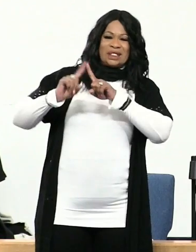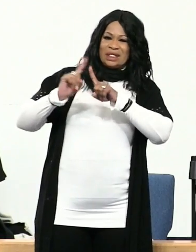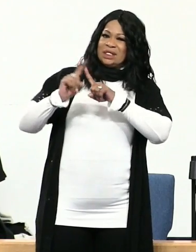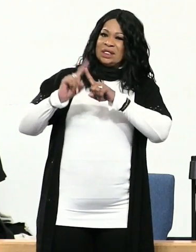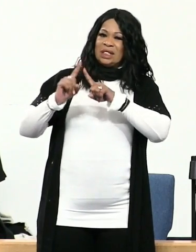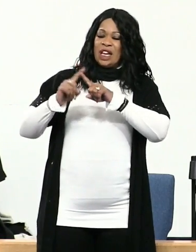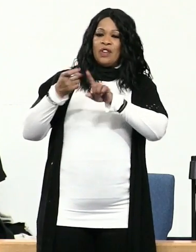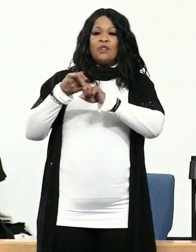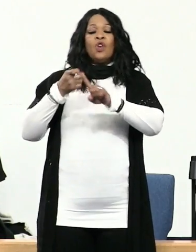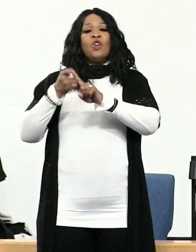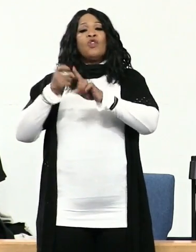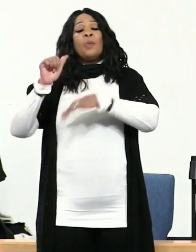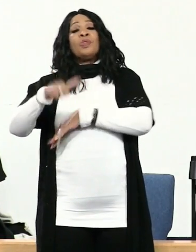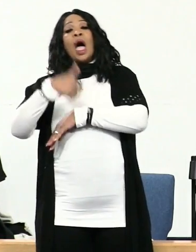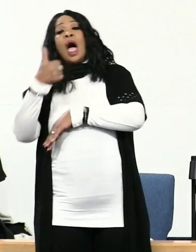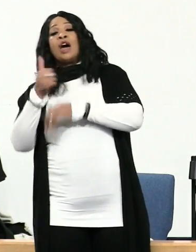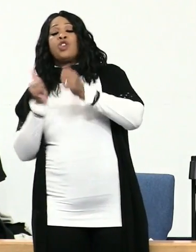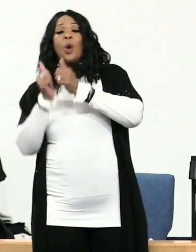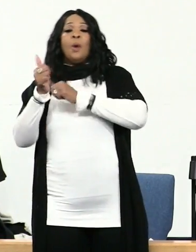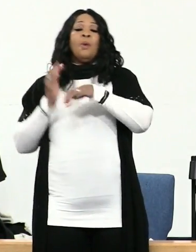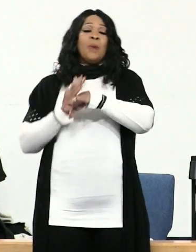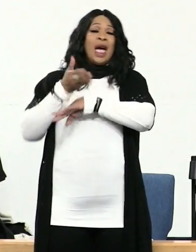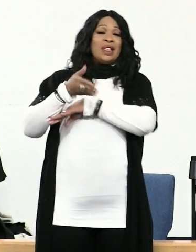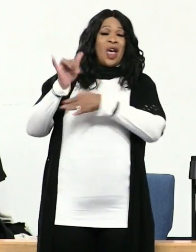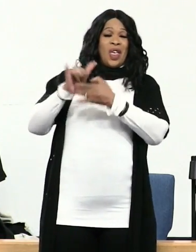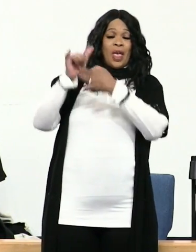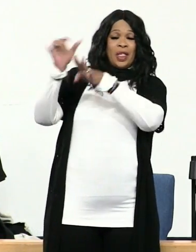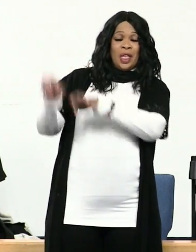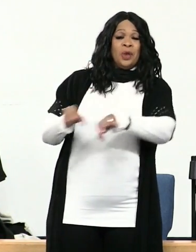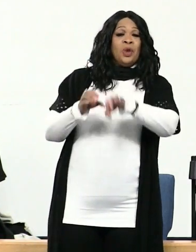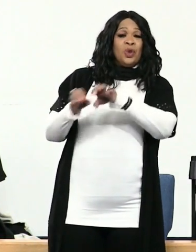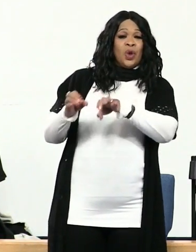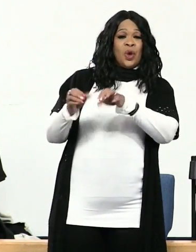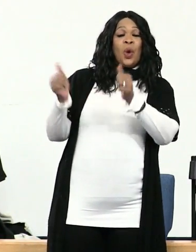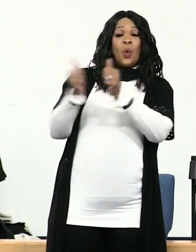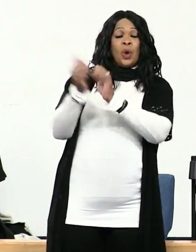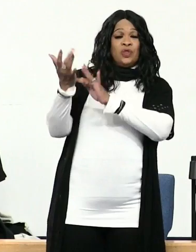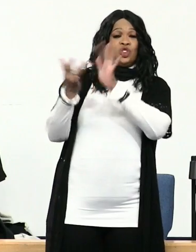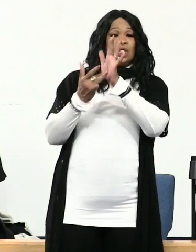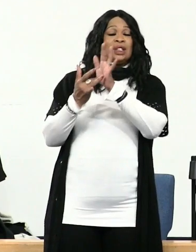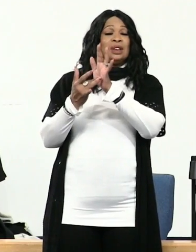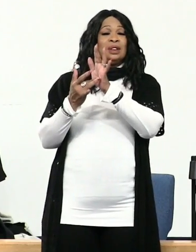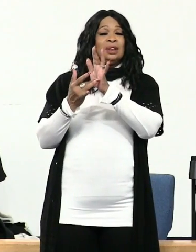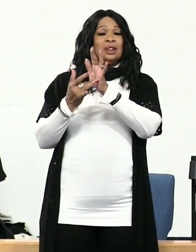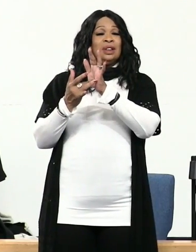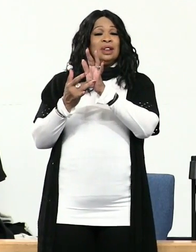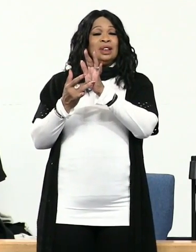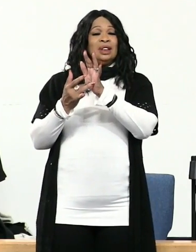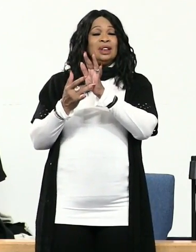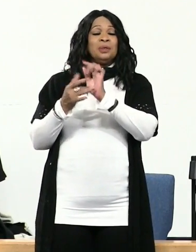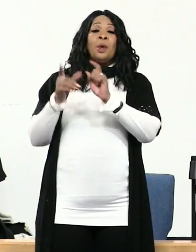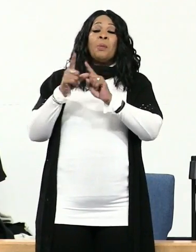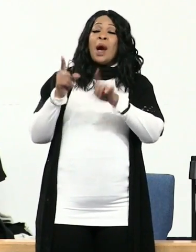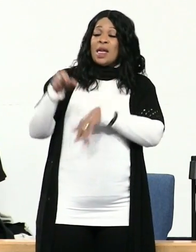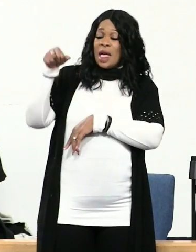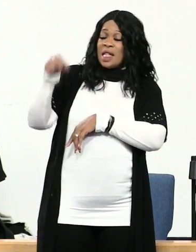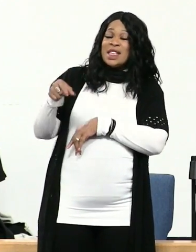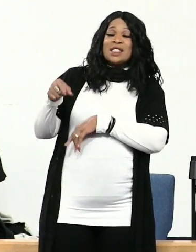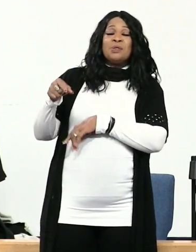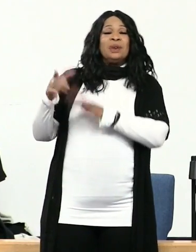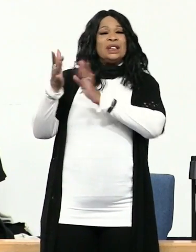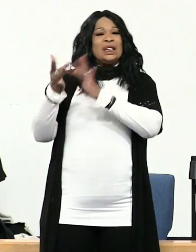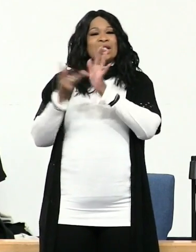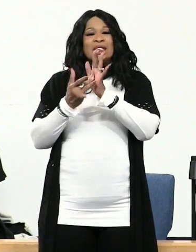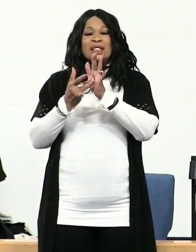from the other Passovers that they had participated in with Jesus. This would be Jesus's